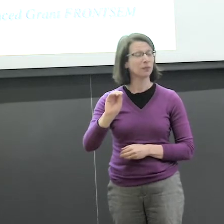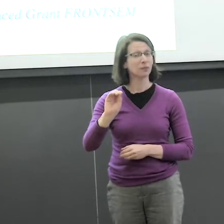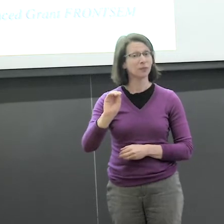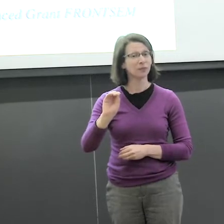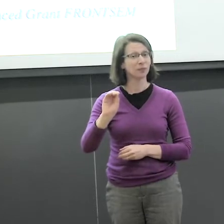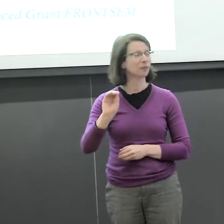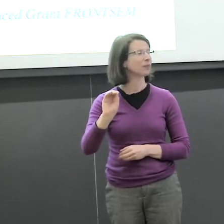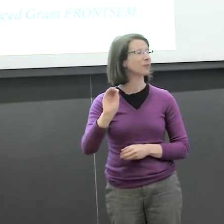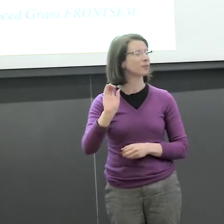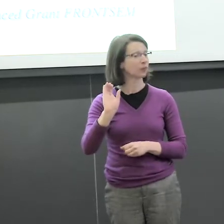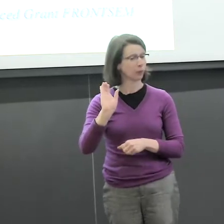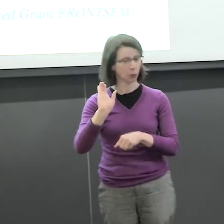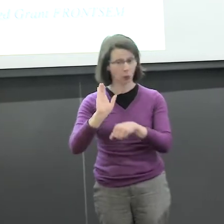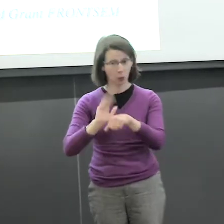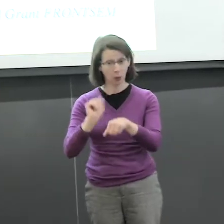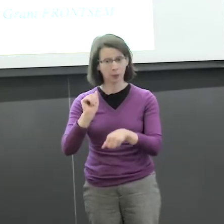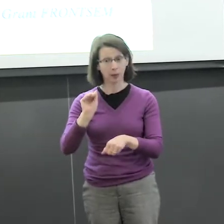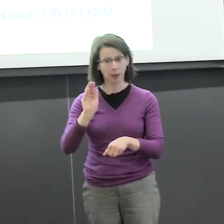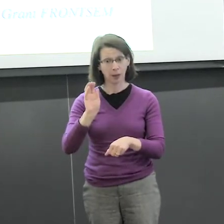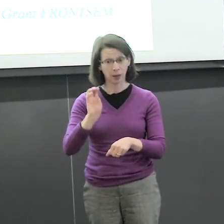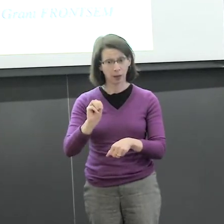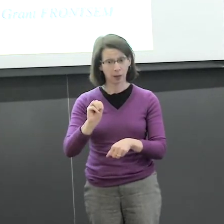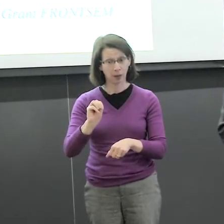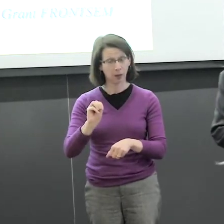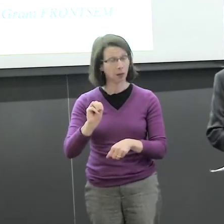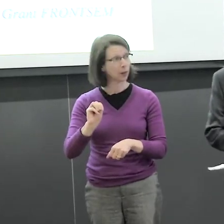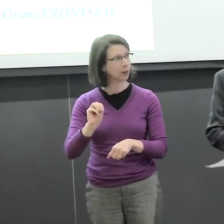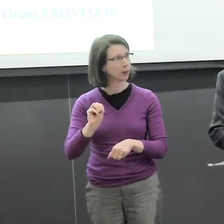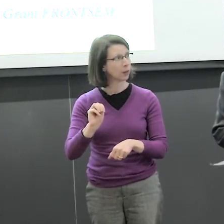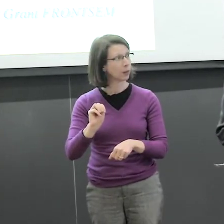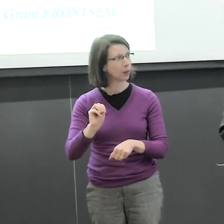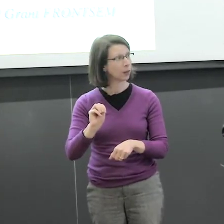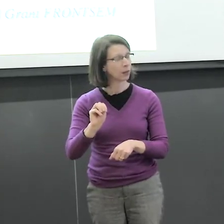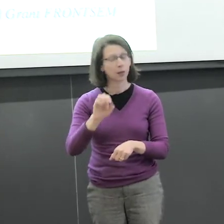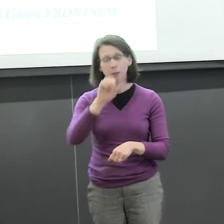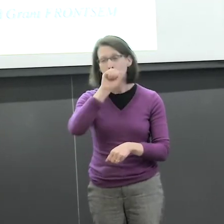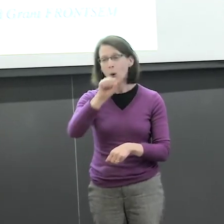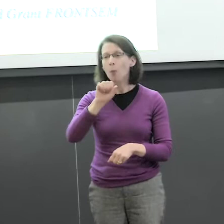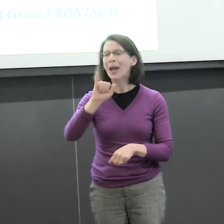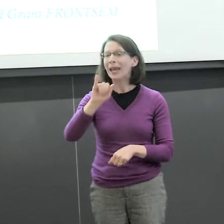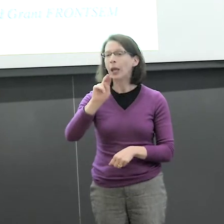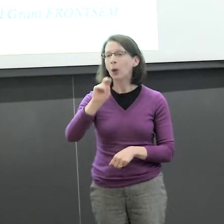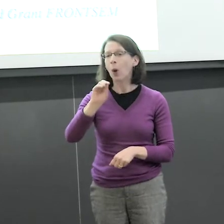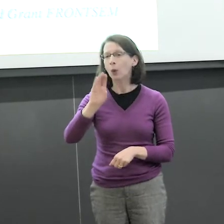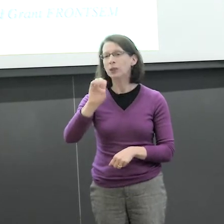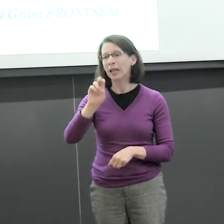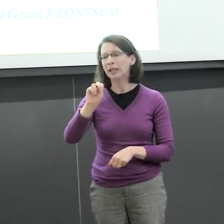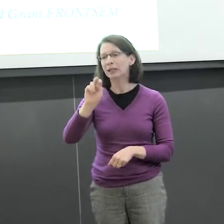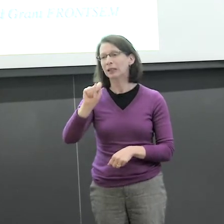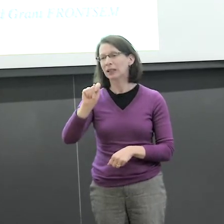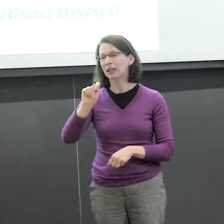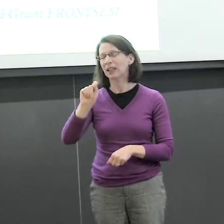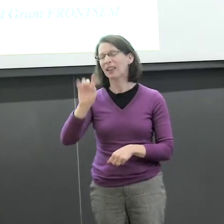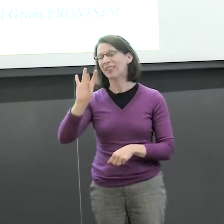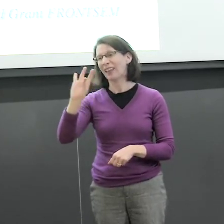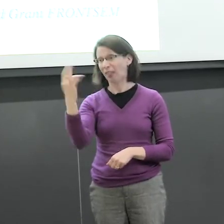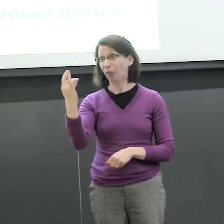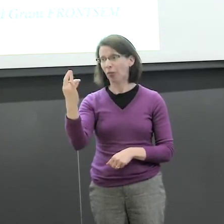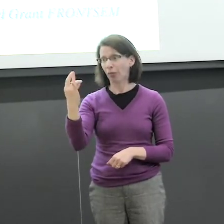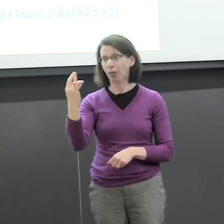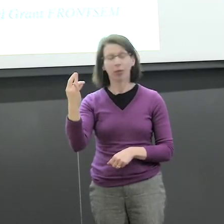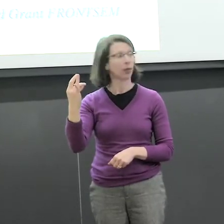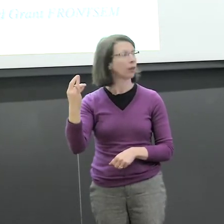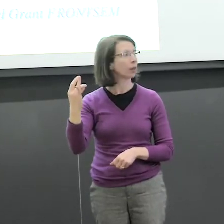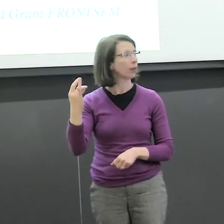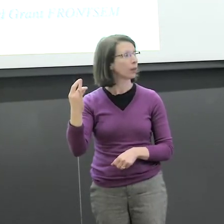him the wrath of Pope Innocent VIII, who condemned